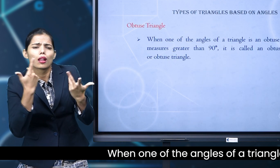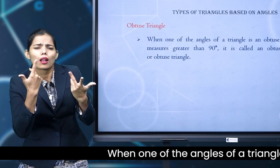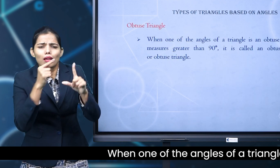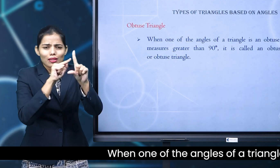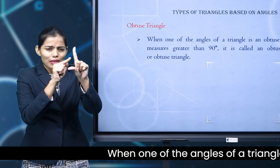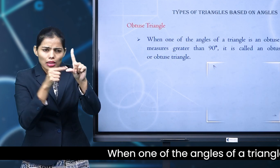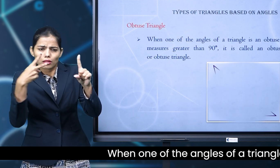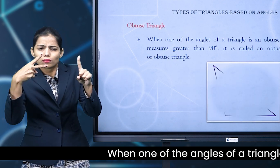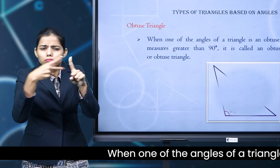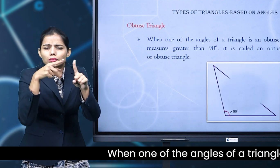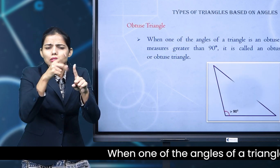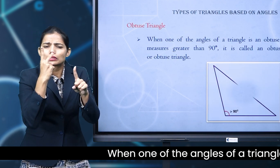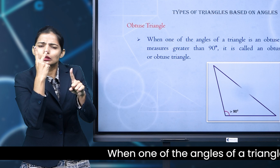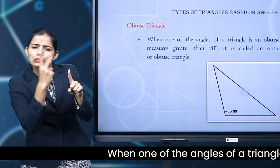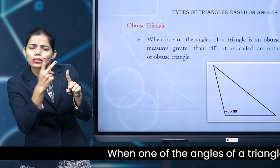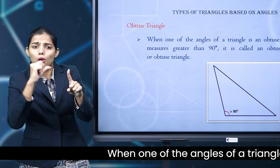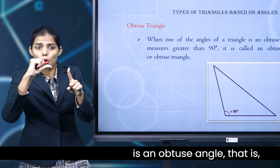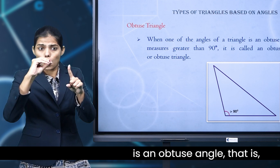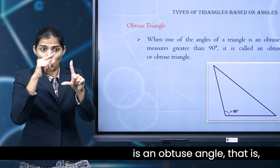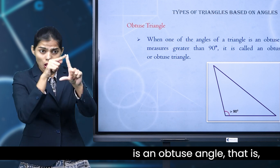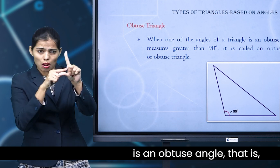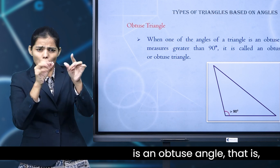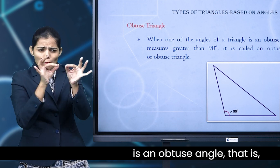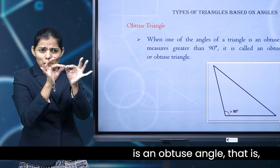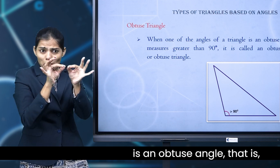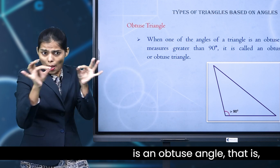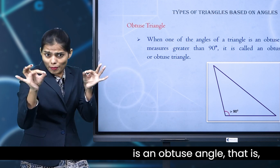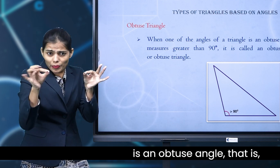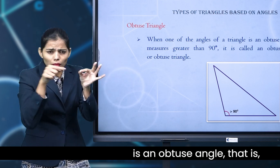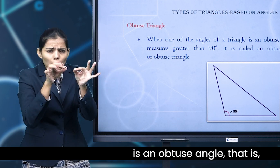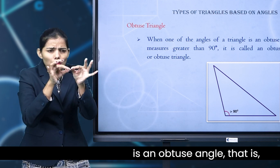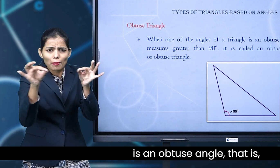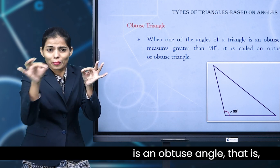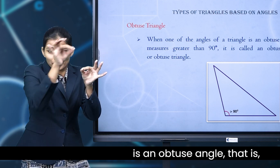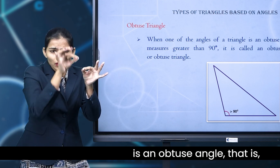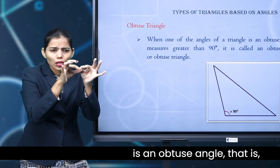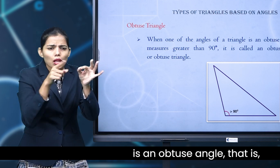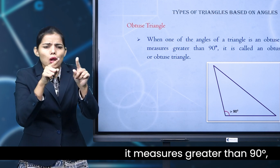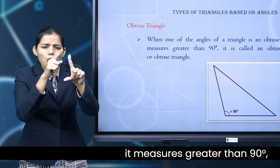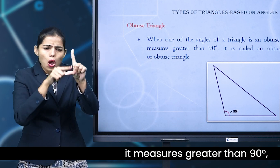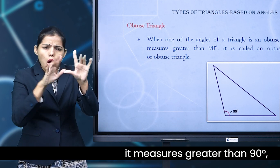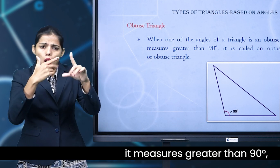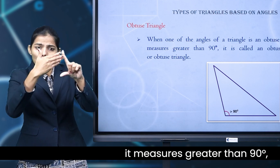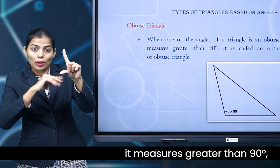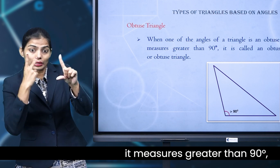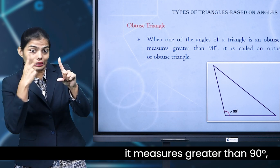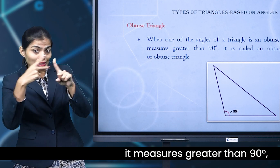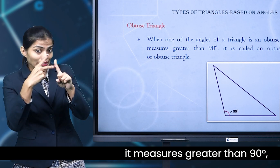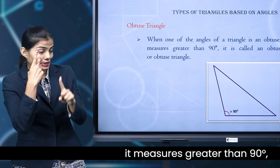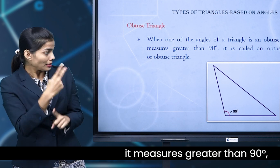When one of the angles of a triangle is an obtuse angle, that is, it measures greater than 90